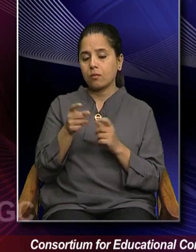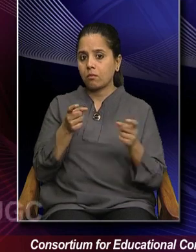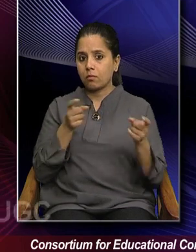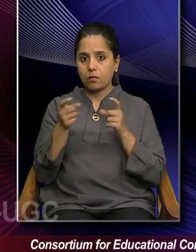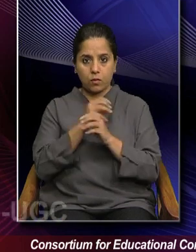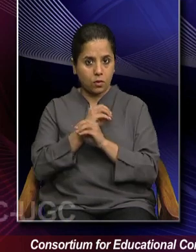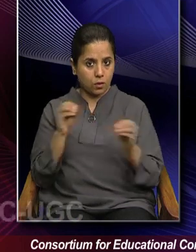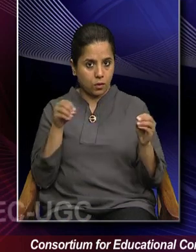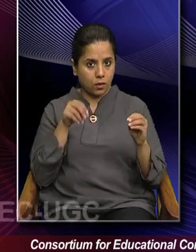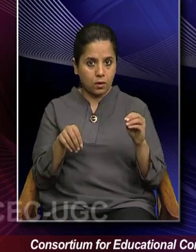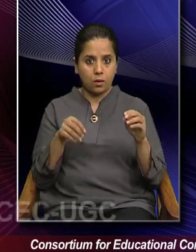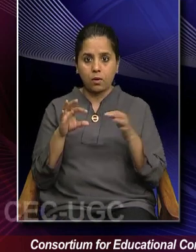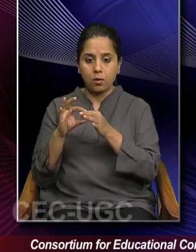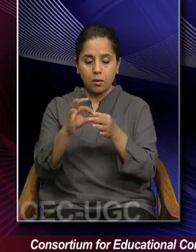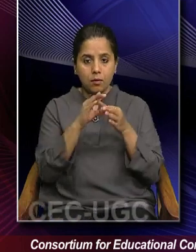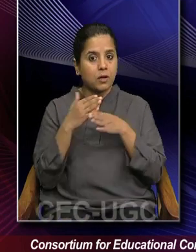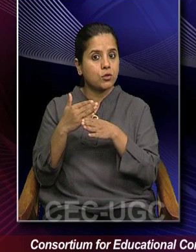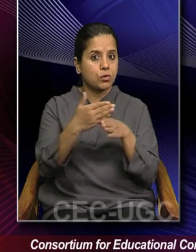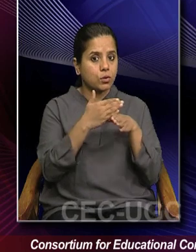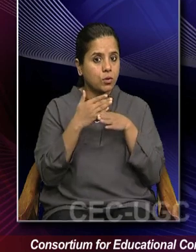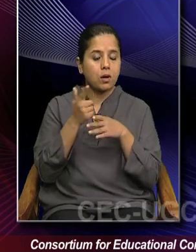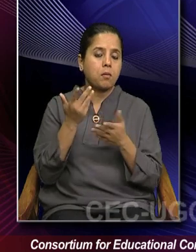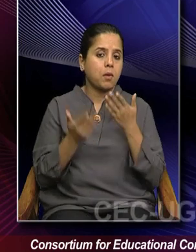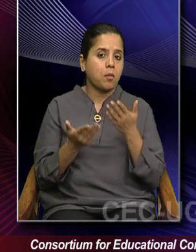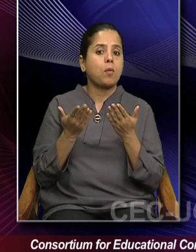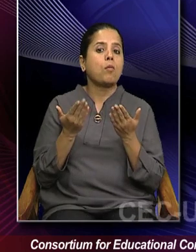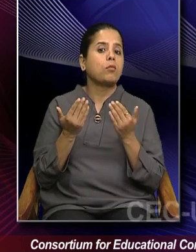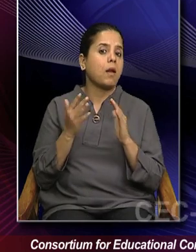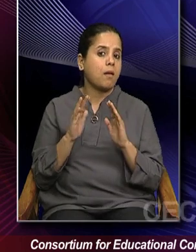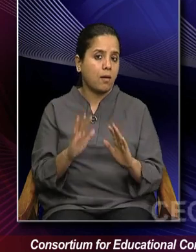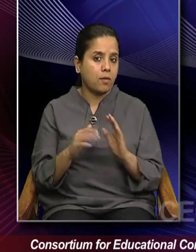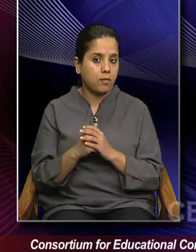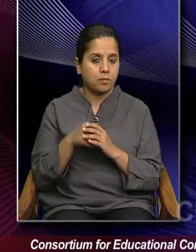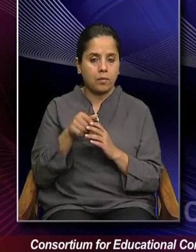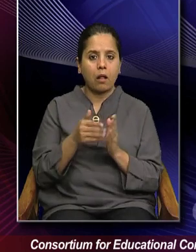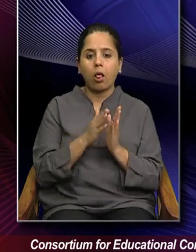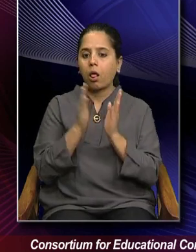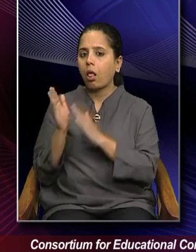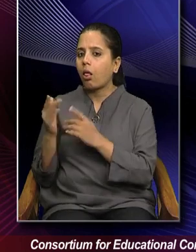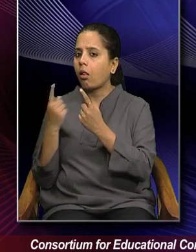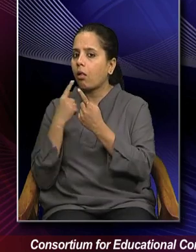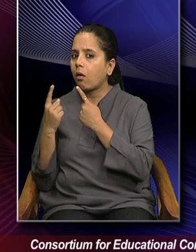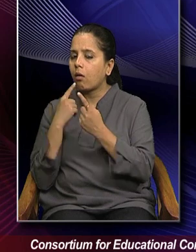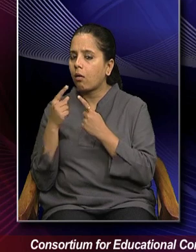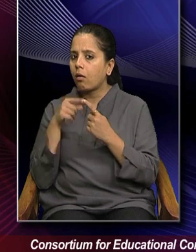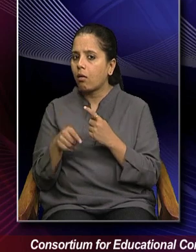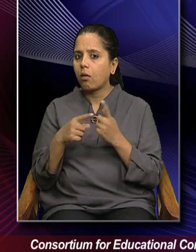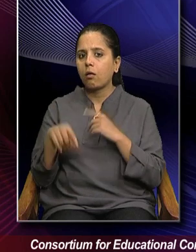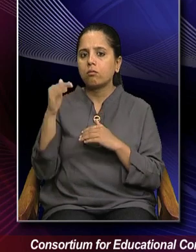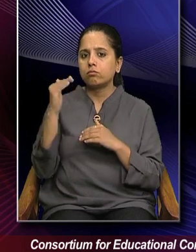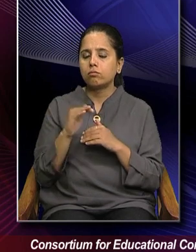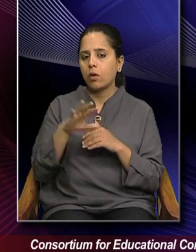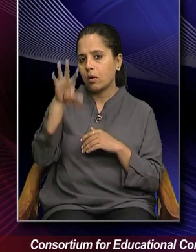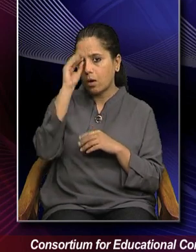unmoderated peer sharing can turn into a side conversation, reducing the